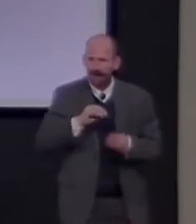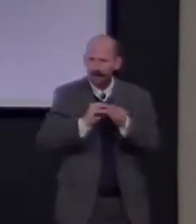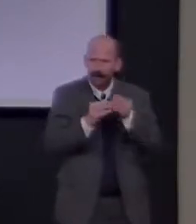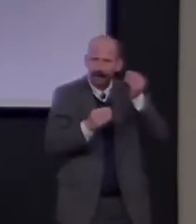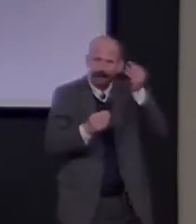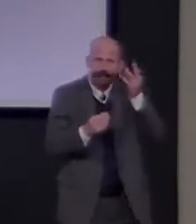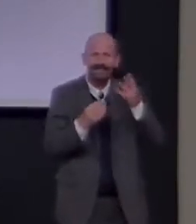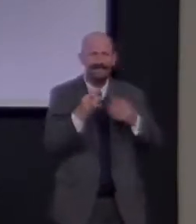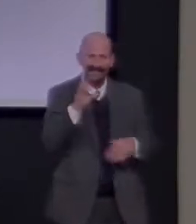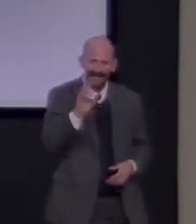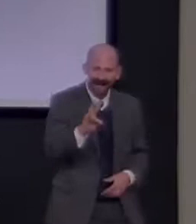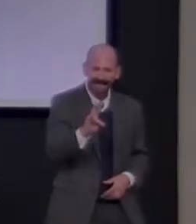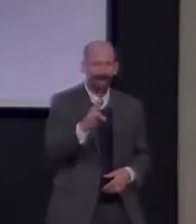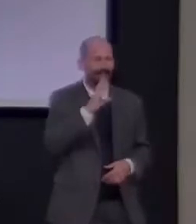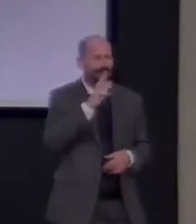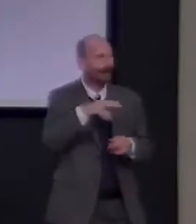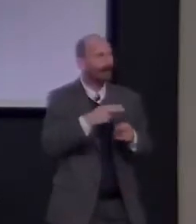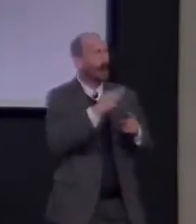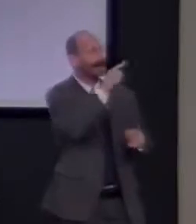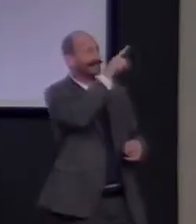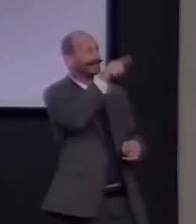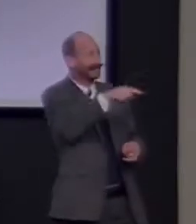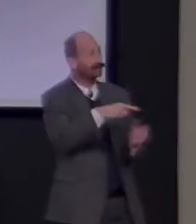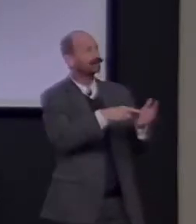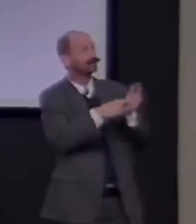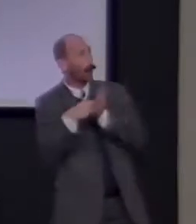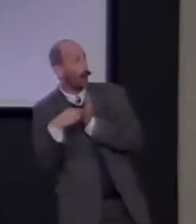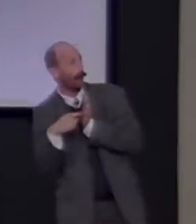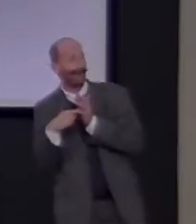refers to the quantity 7. It's what